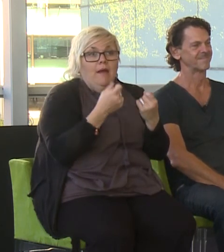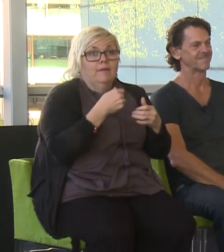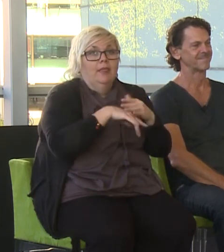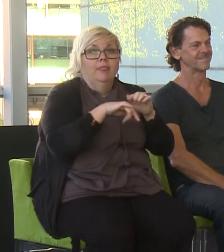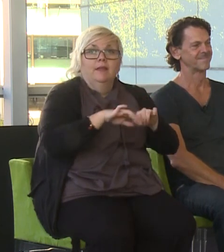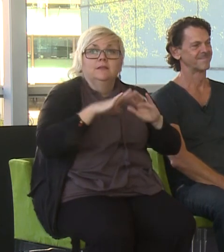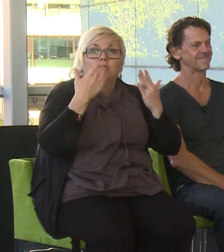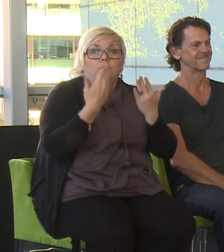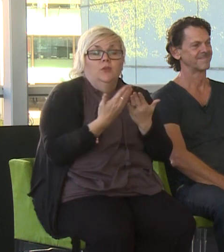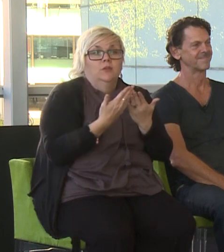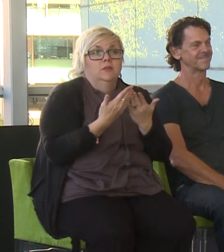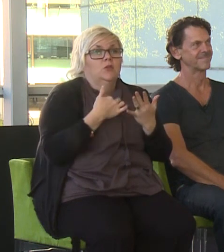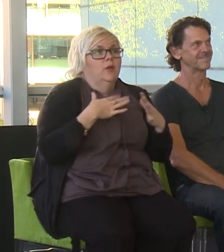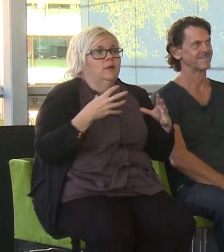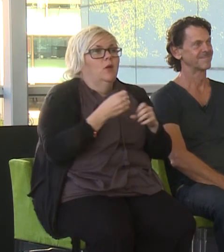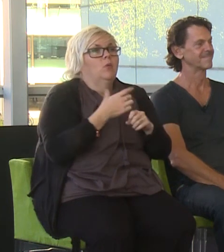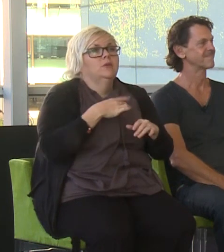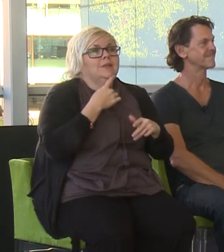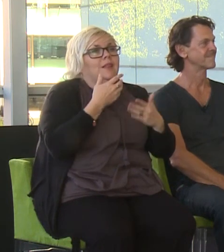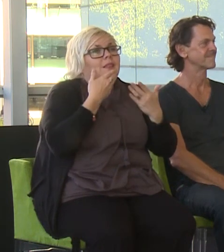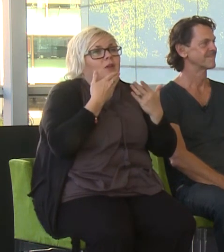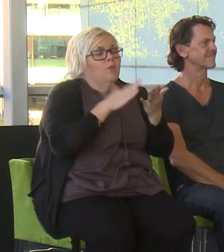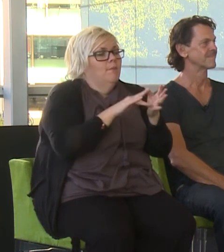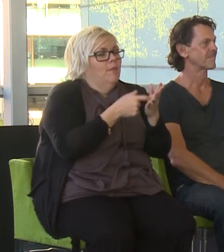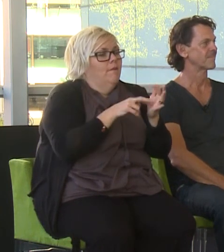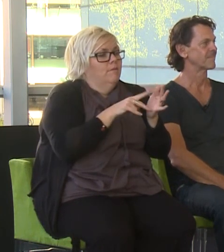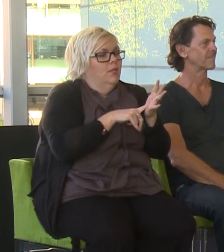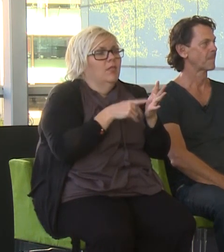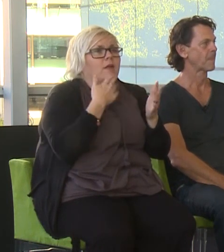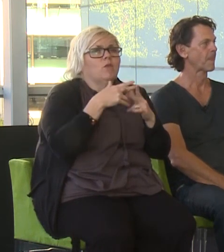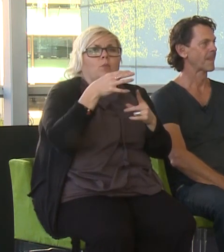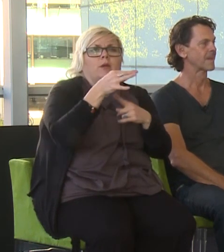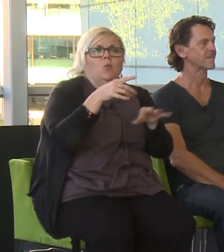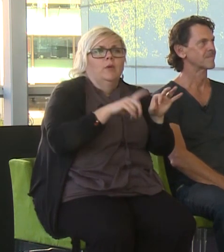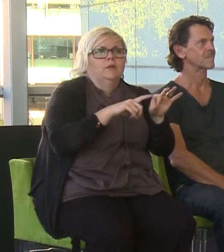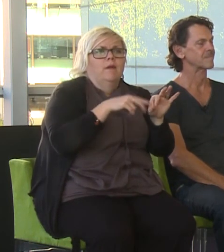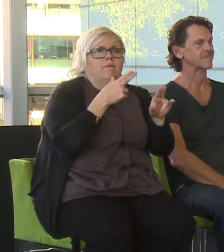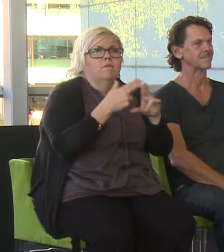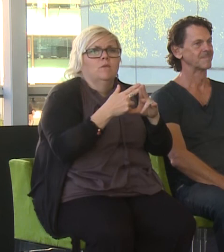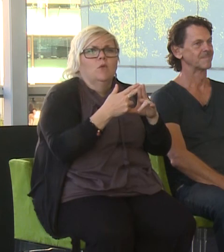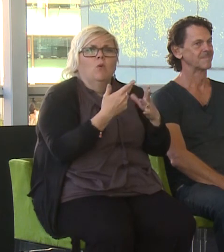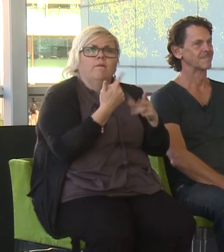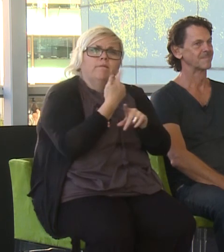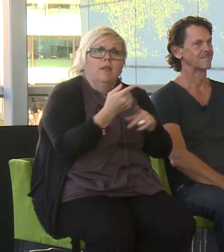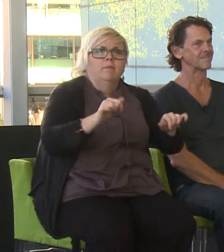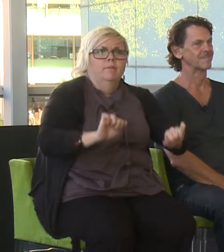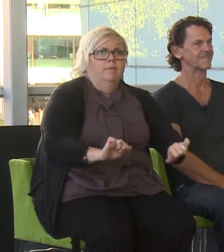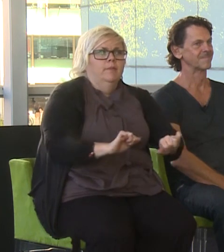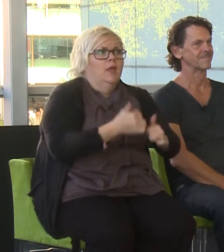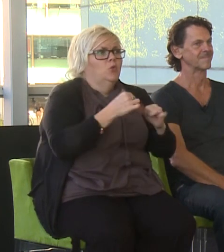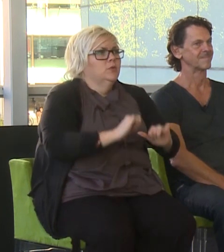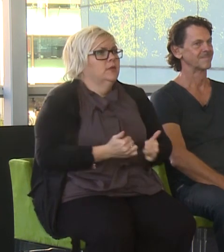In summing up, I'd like to thank Marvel for choosing Queensland to make their film and putting their faith behind the expertise of our